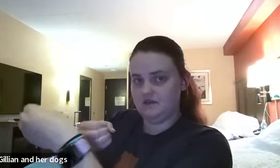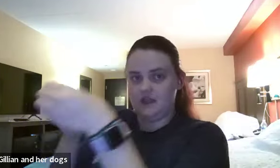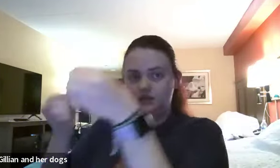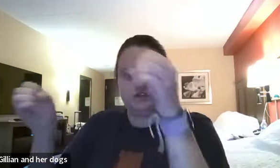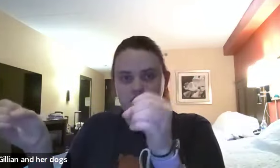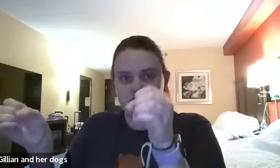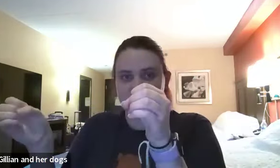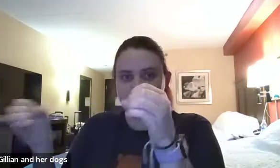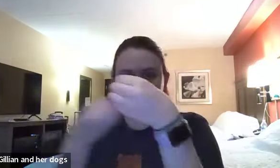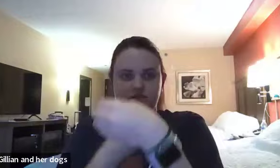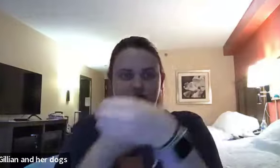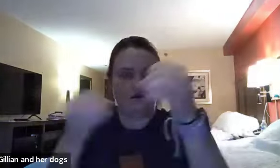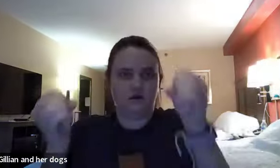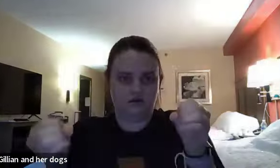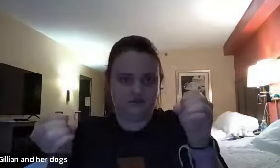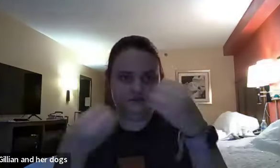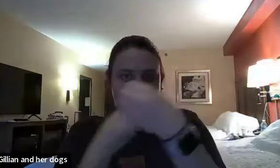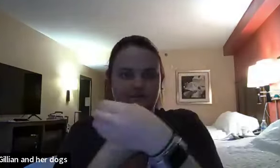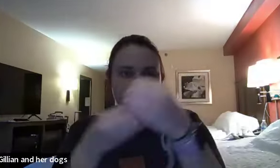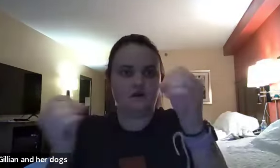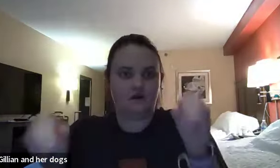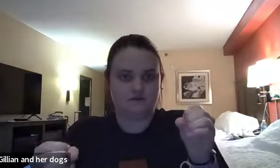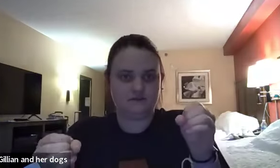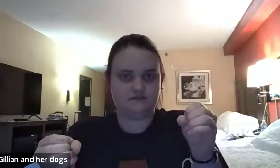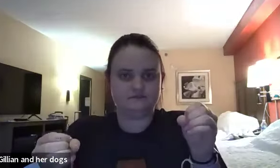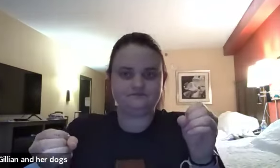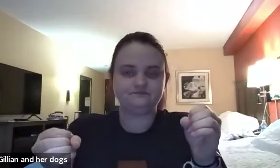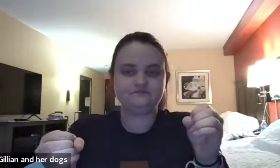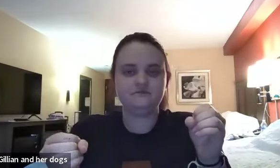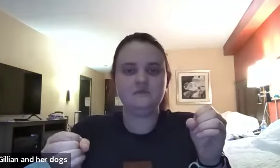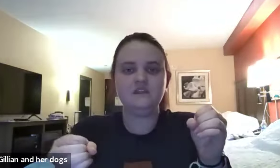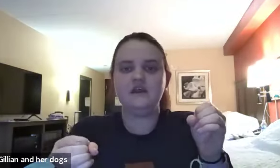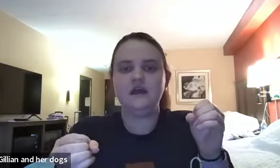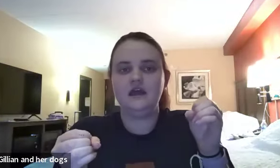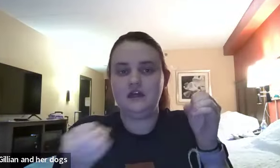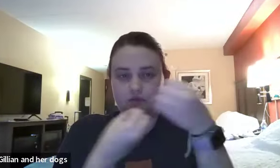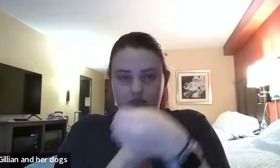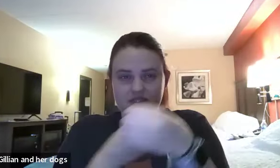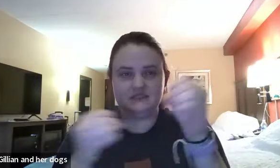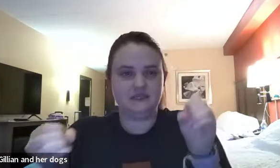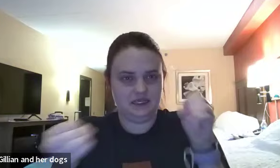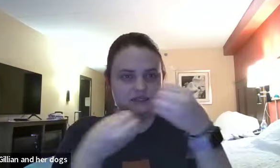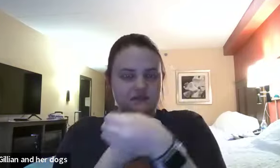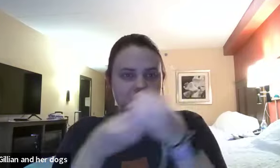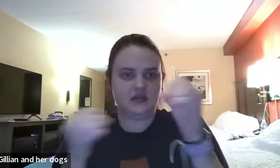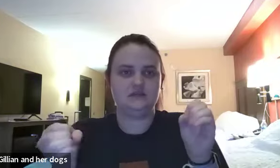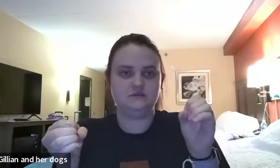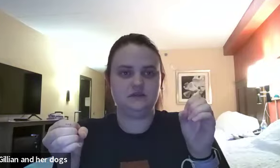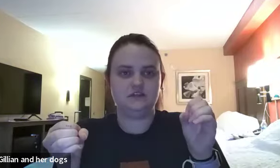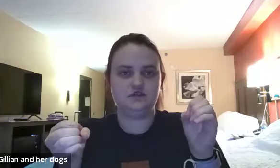and you turn them sideways. Office, office. And the reason it does that is because you